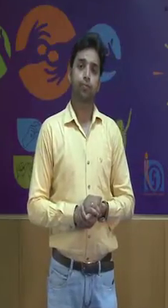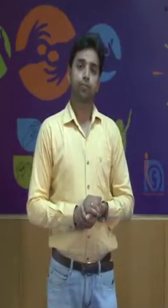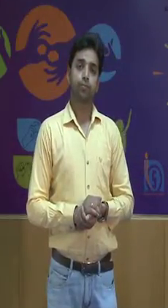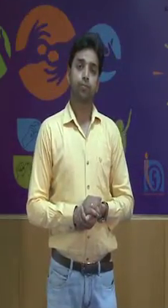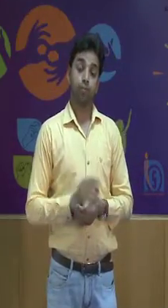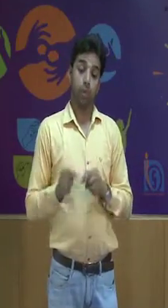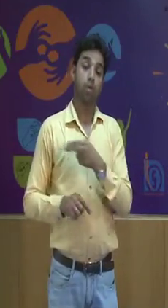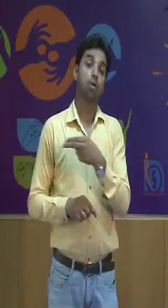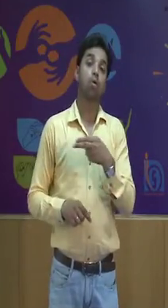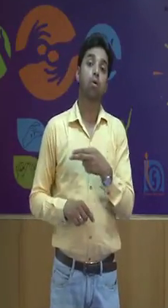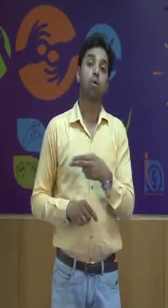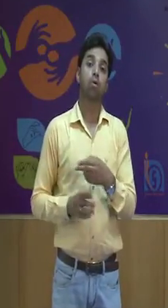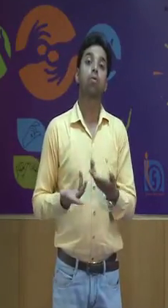called Kukusa,